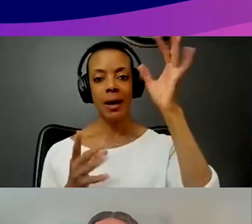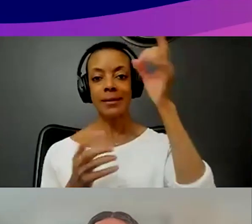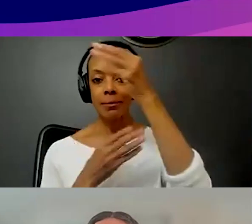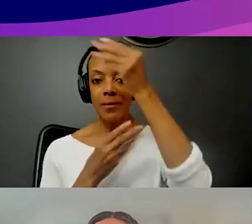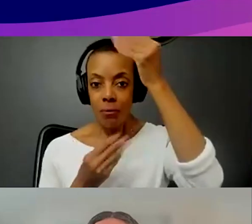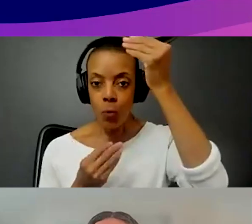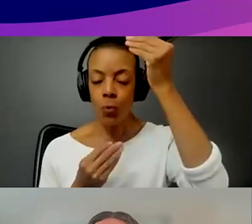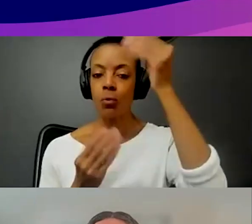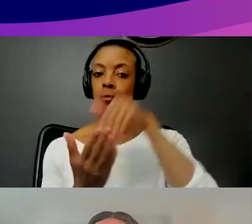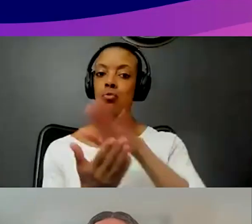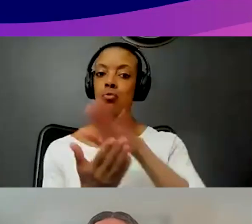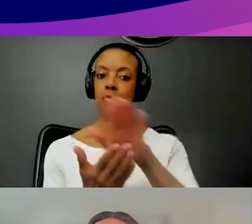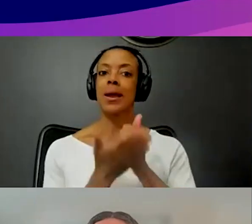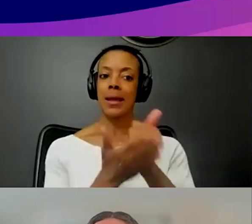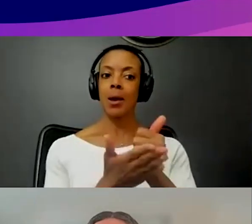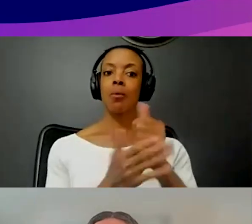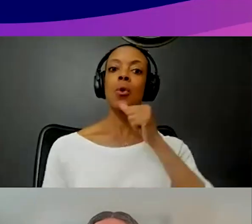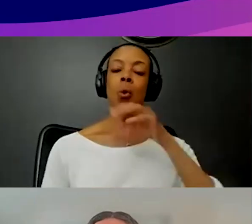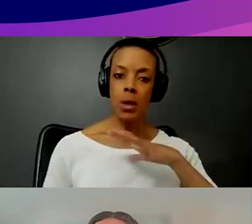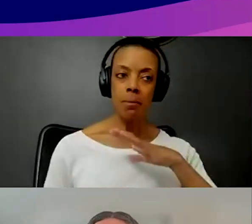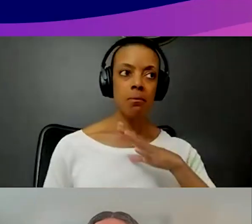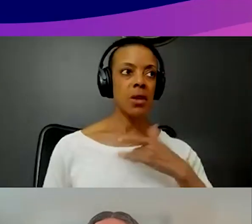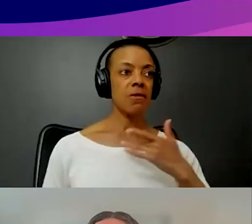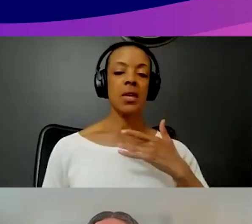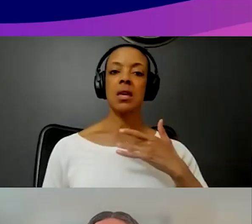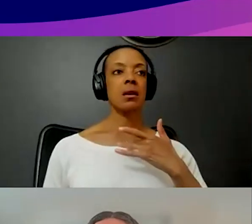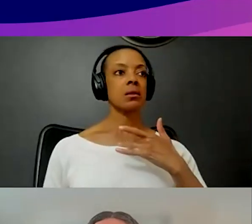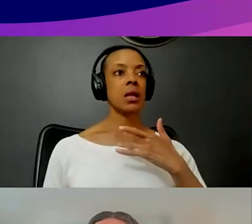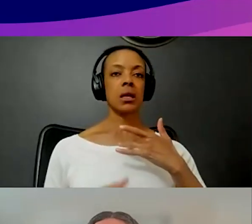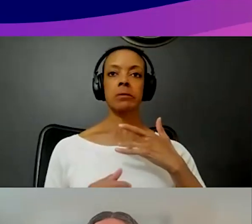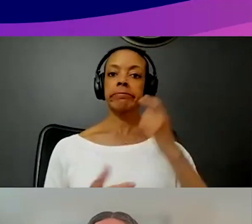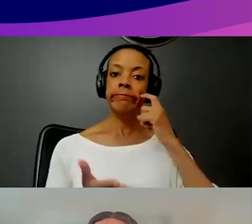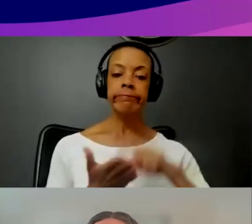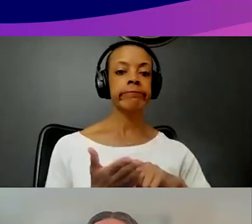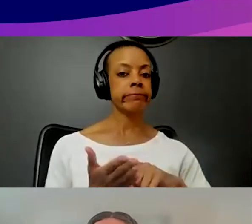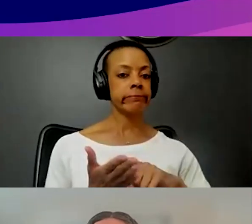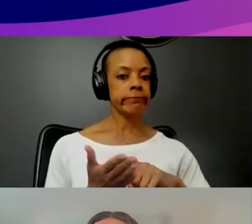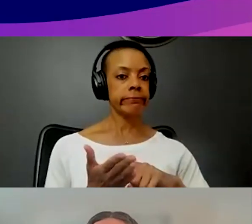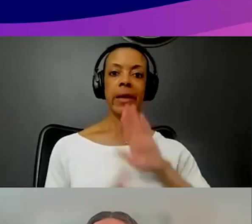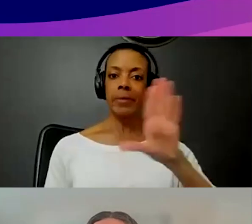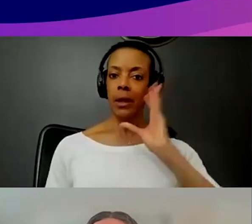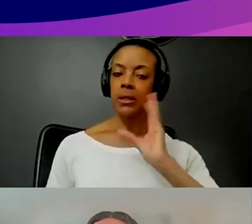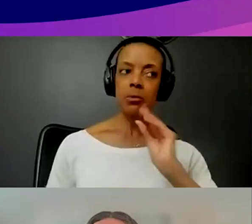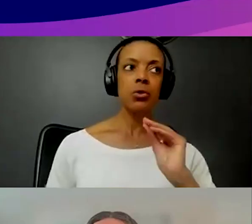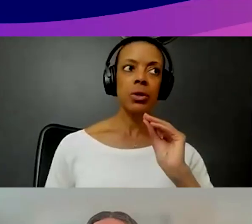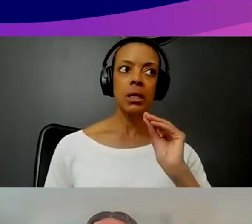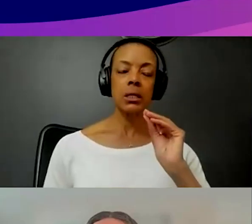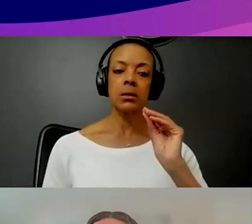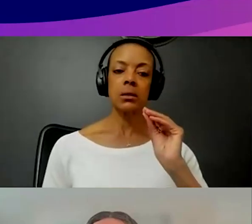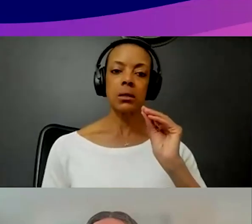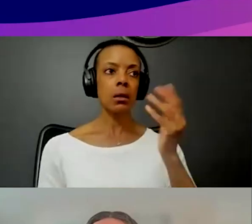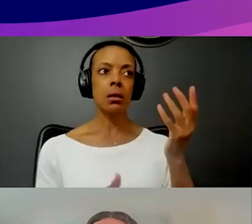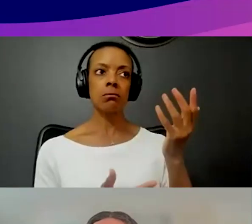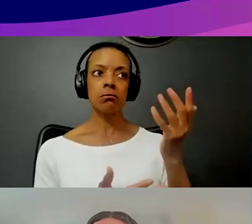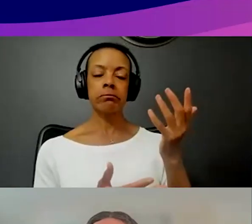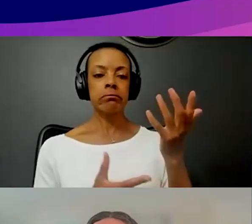the women to feel heard and feel that their experiences of abuse were validated, which unfortunately, working with